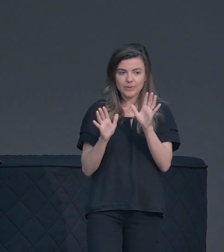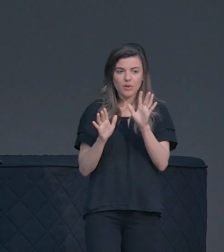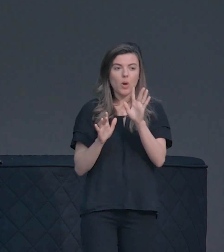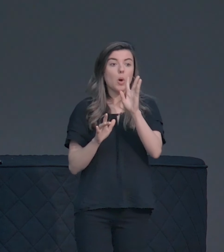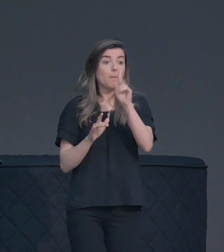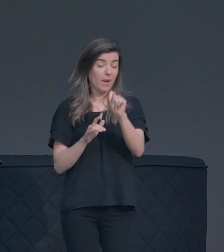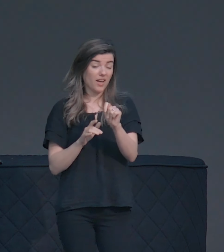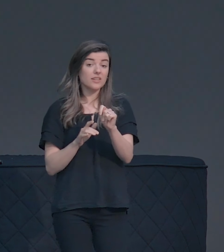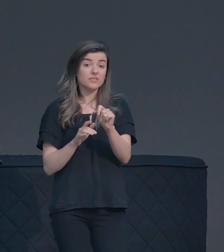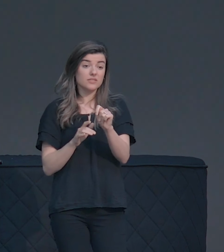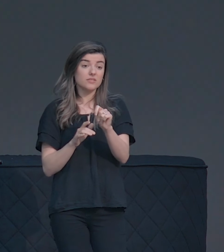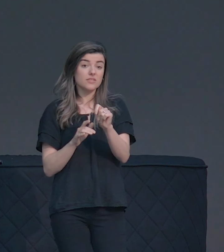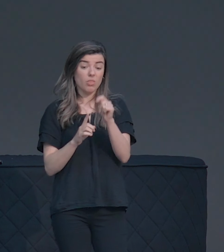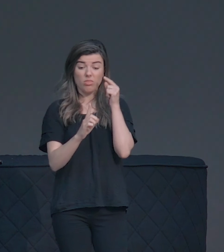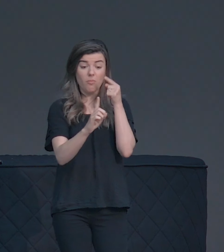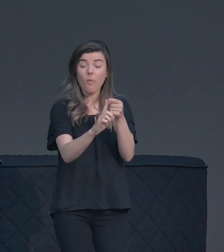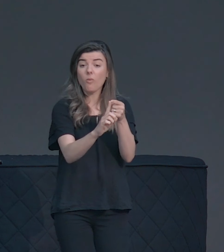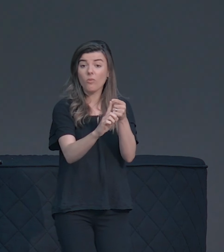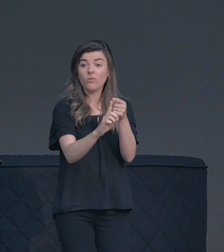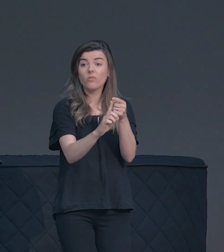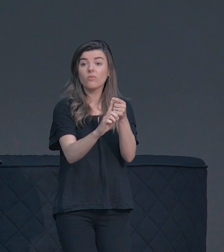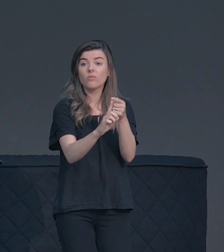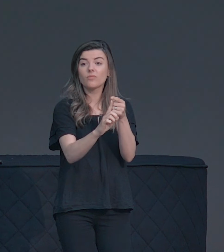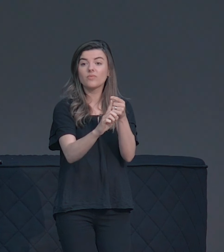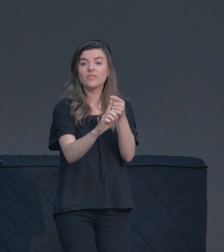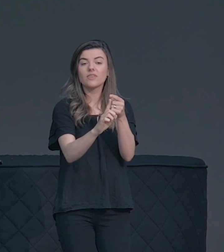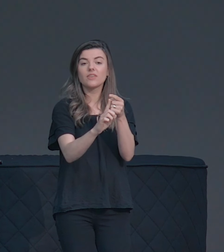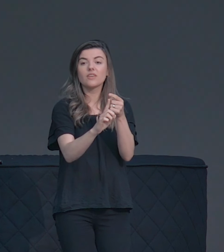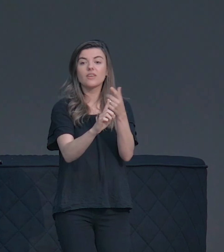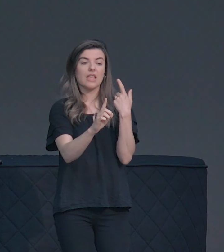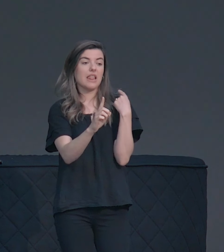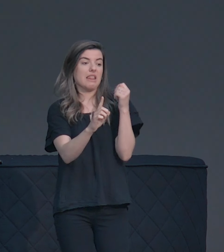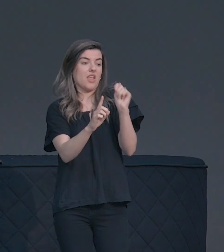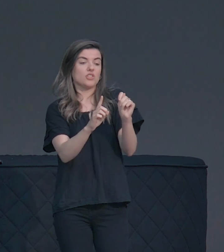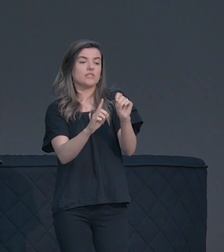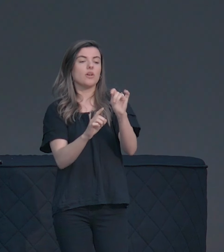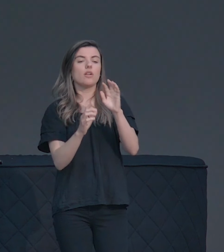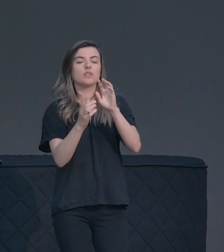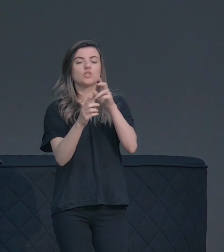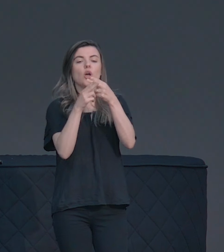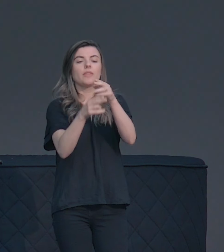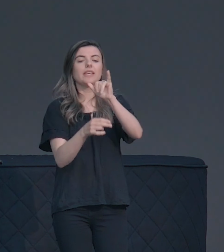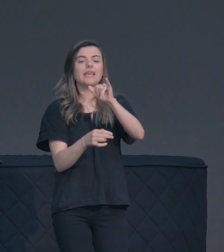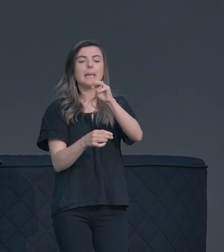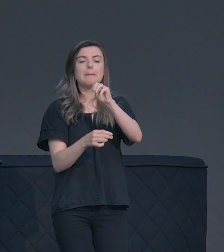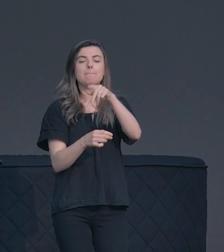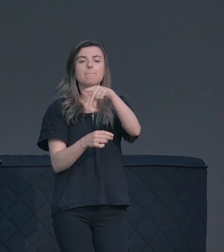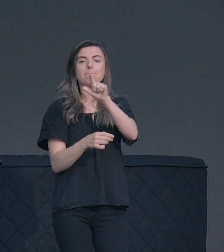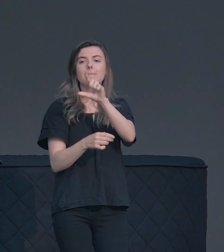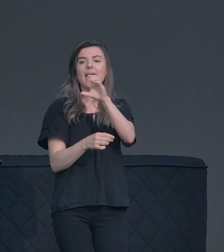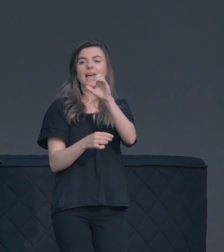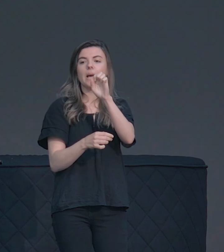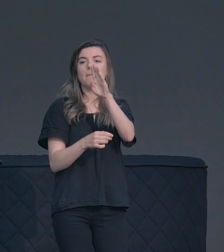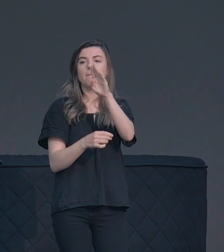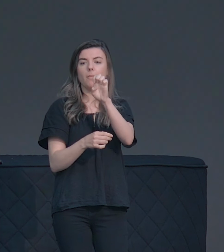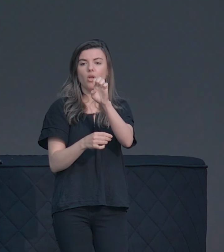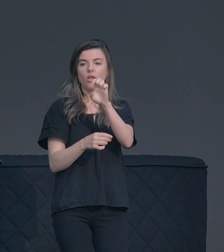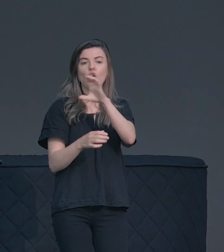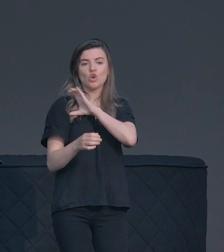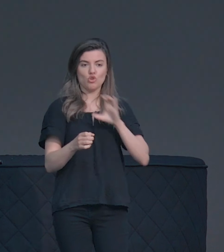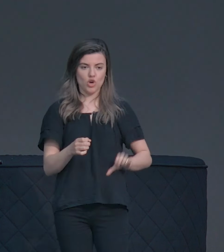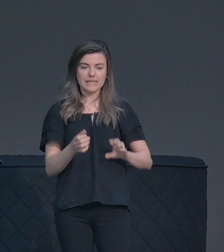question is speaking to is what theologians call the impeccability of Christ. The idea that Jesus